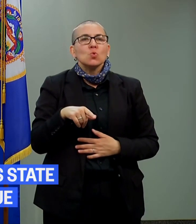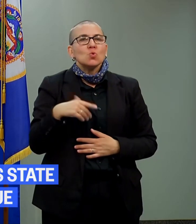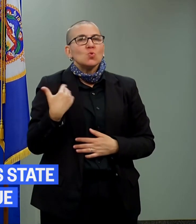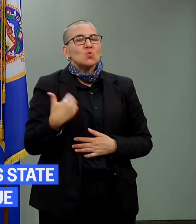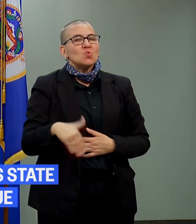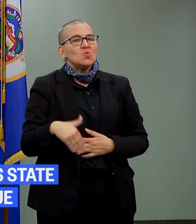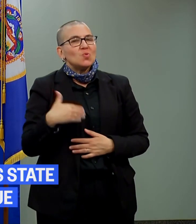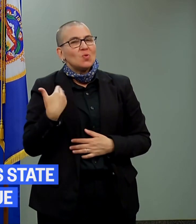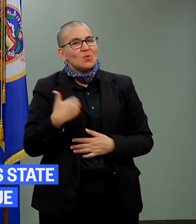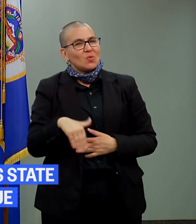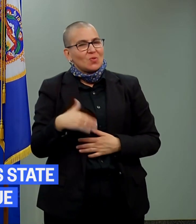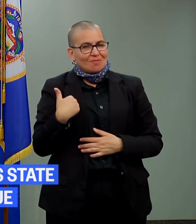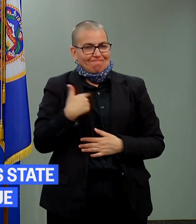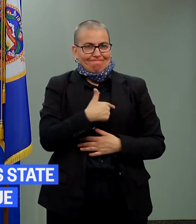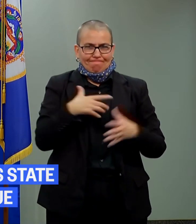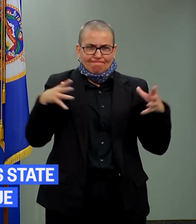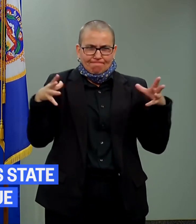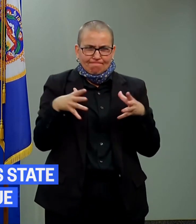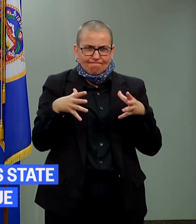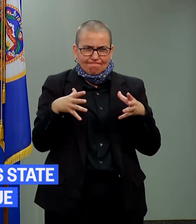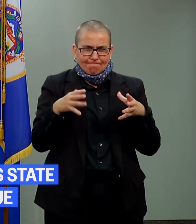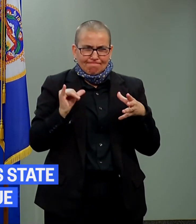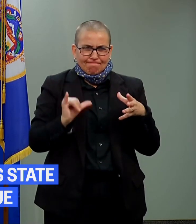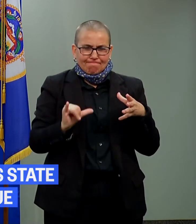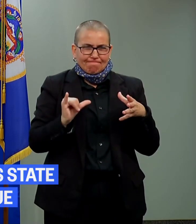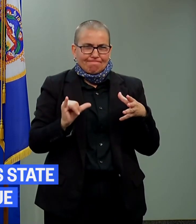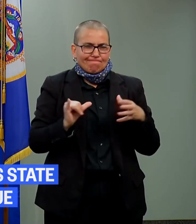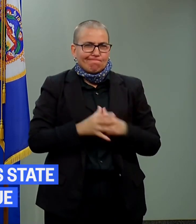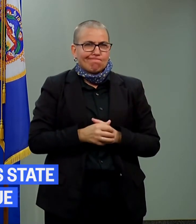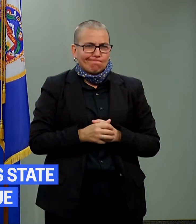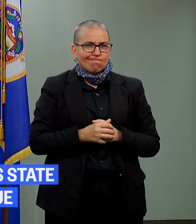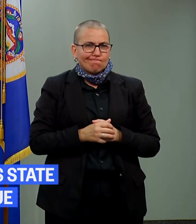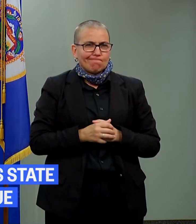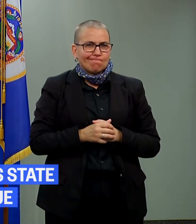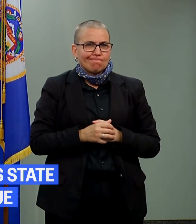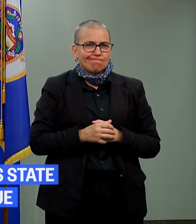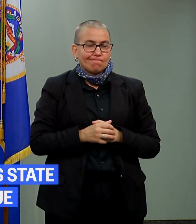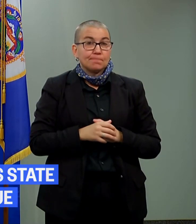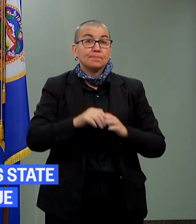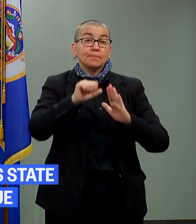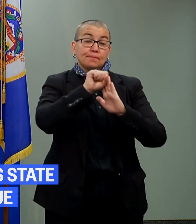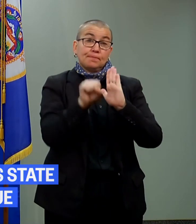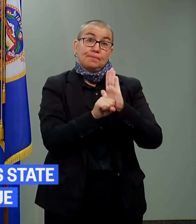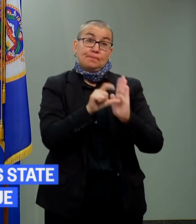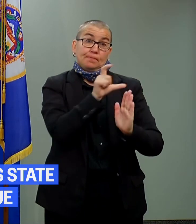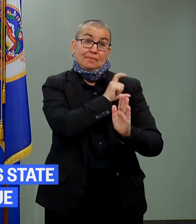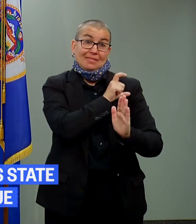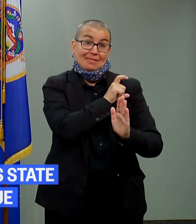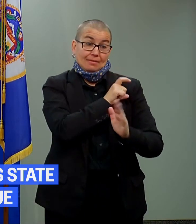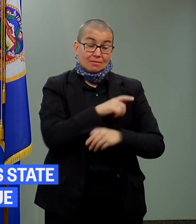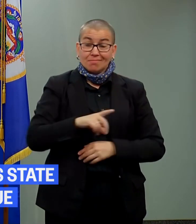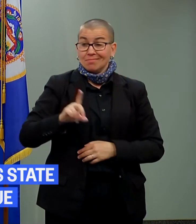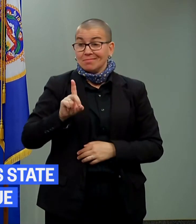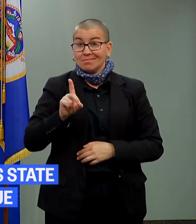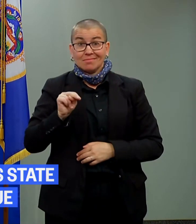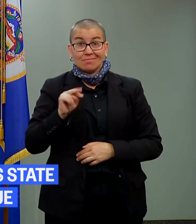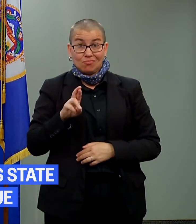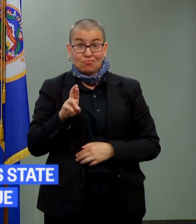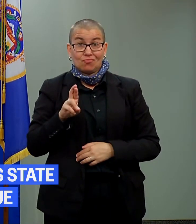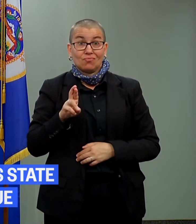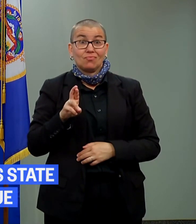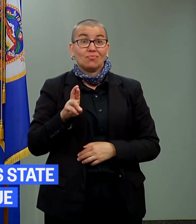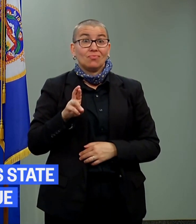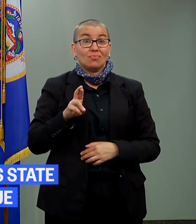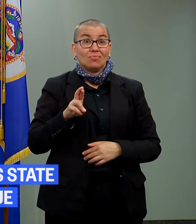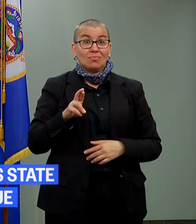This was the State Patrol and the DNR stepping up into working in an area that's not their